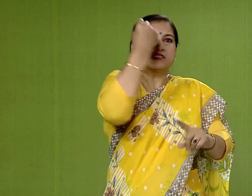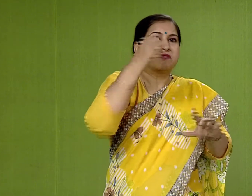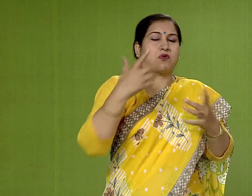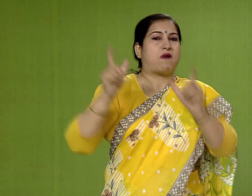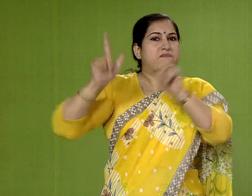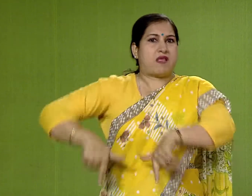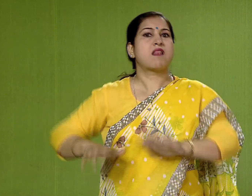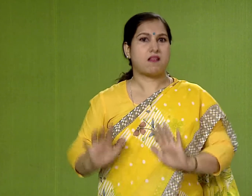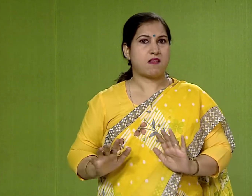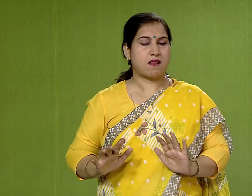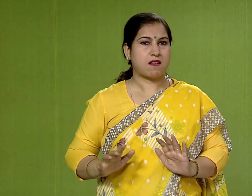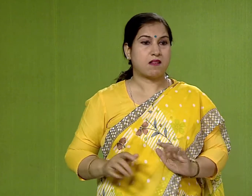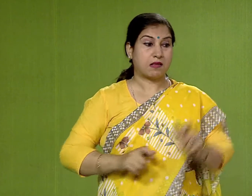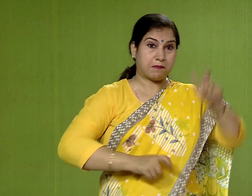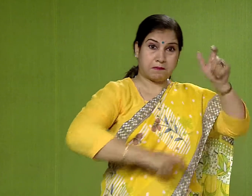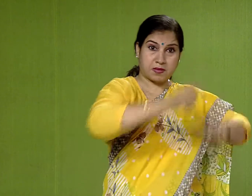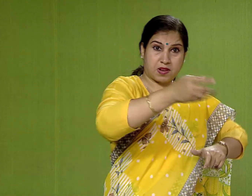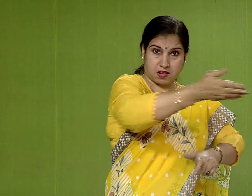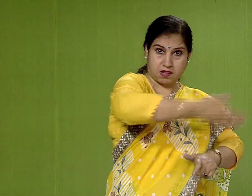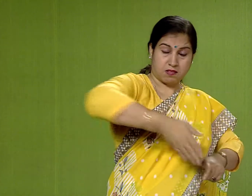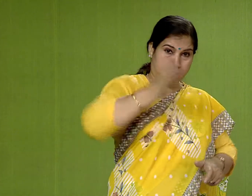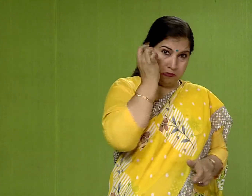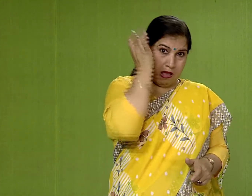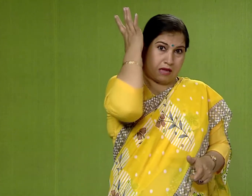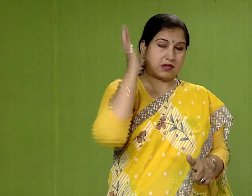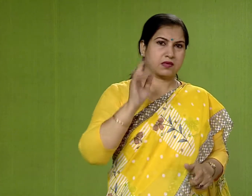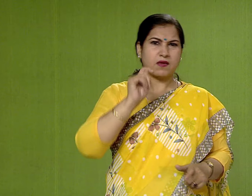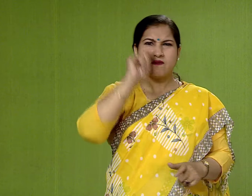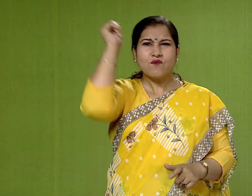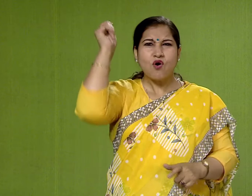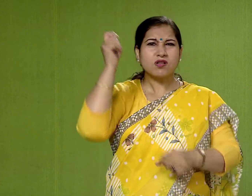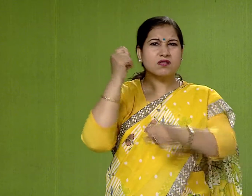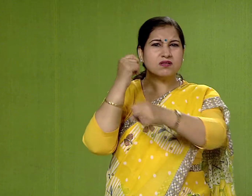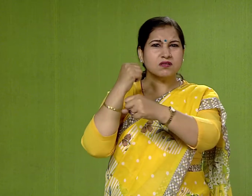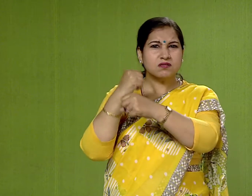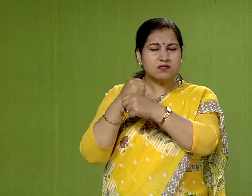The people of the country were angry at the foreign rule.